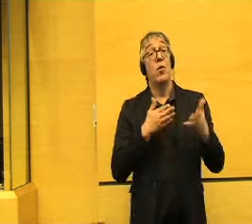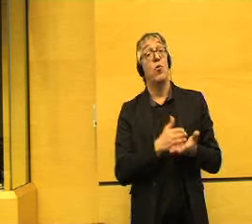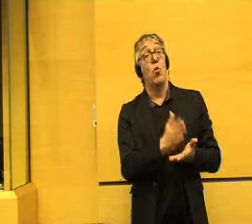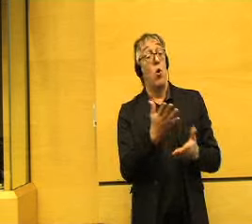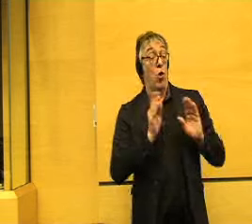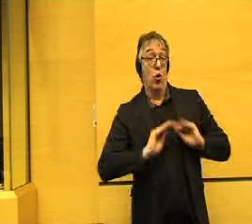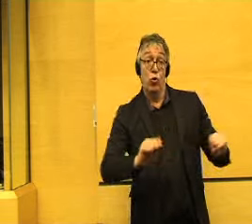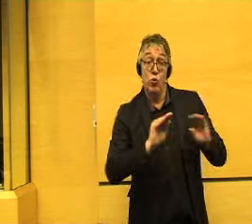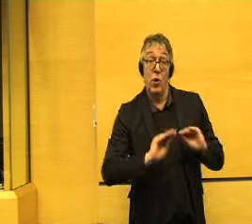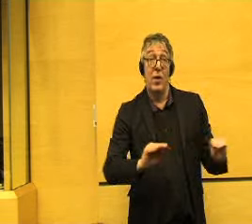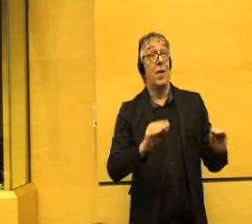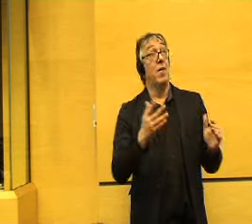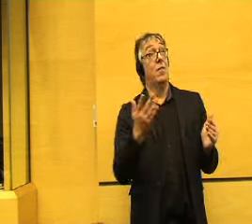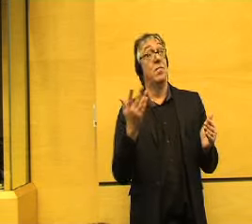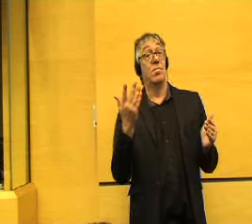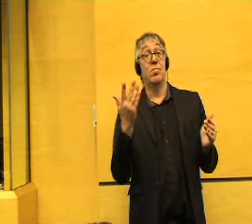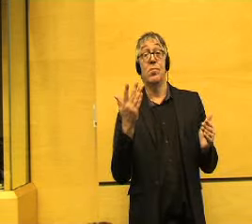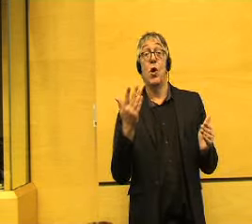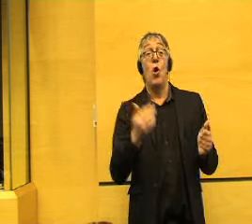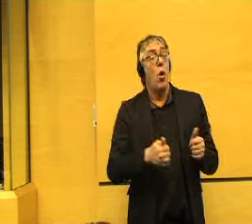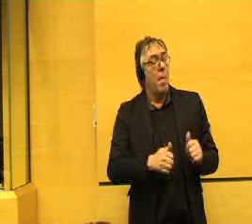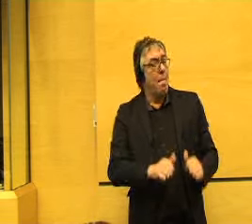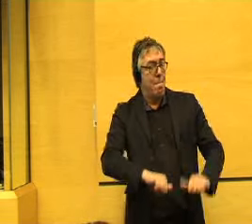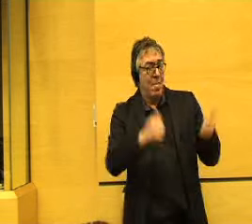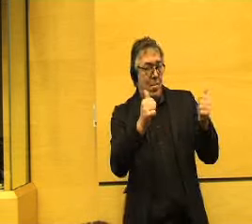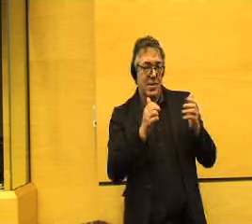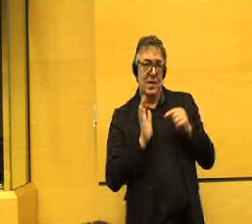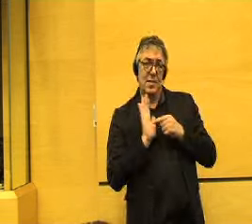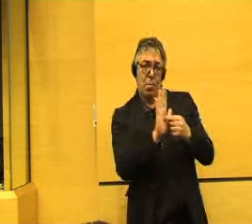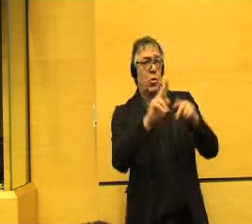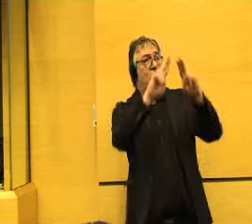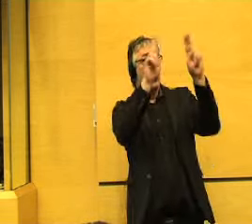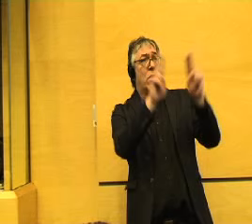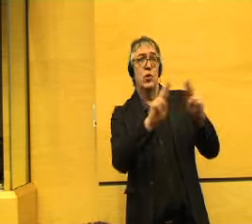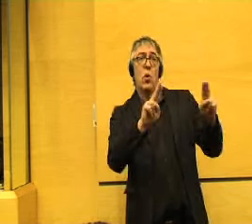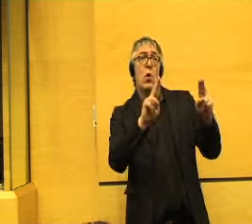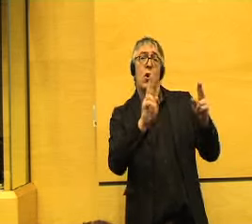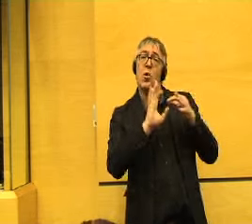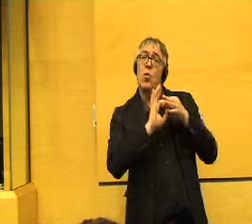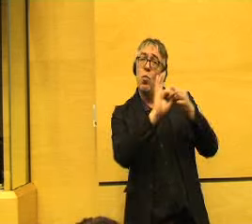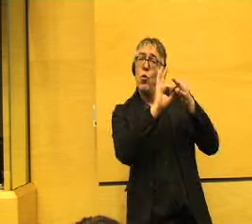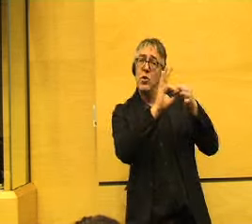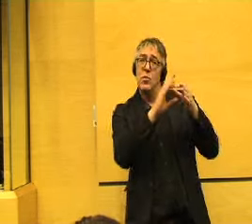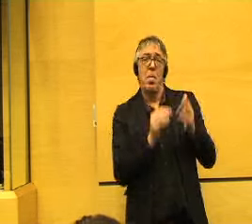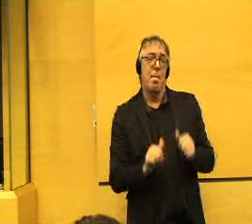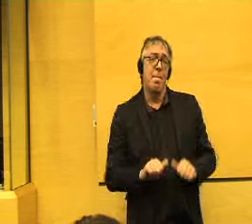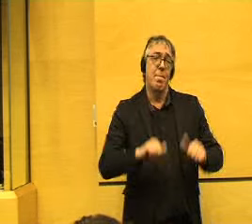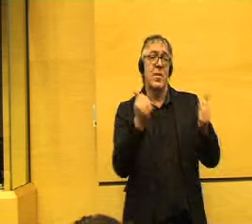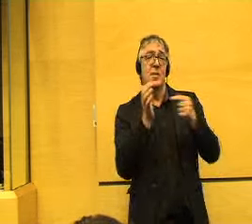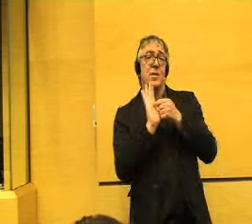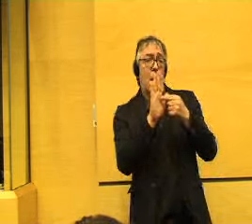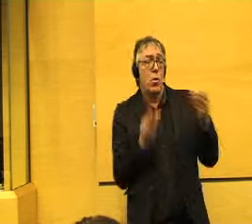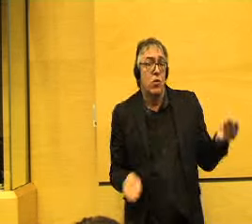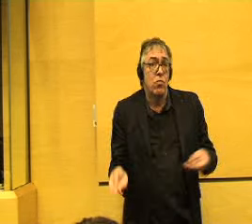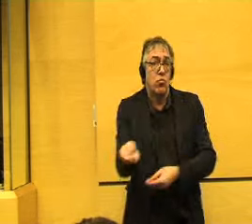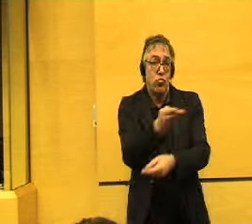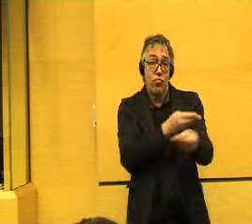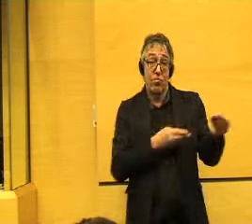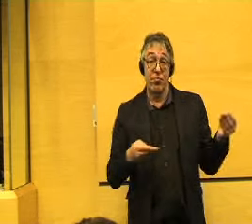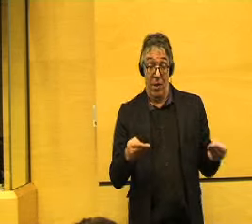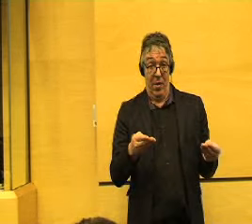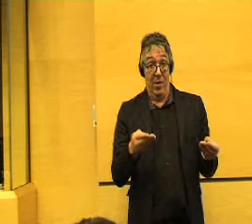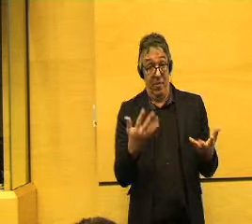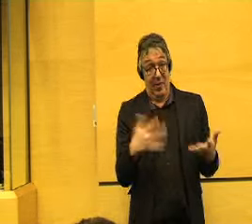and training programs and best practices on international cooperation. And finally, if you could state your level